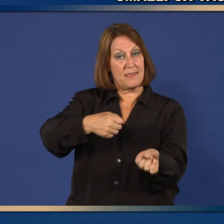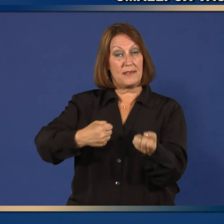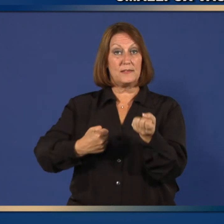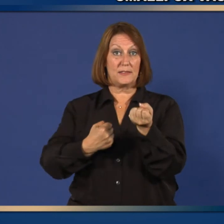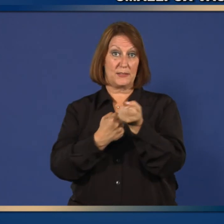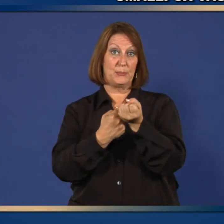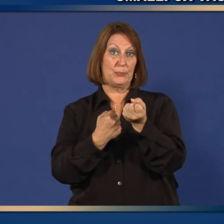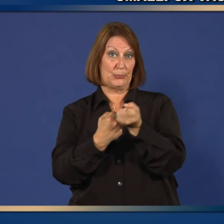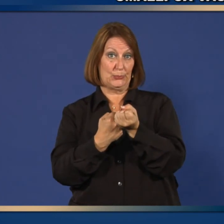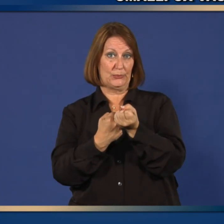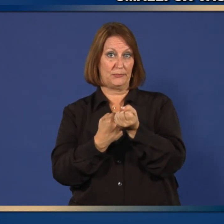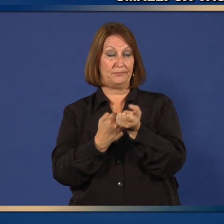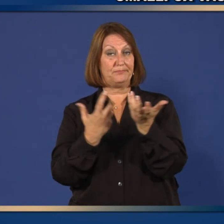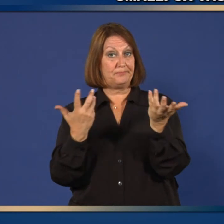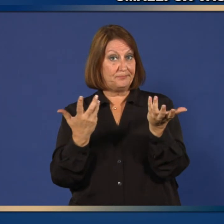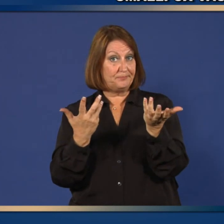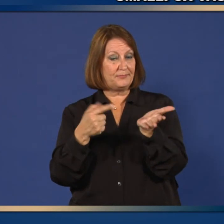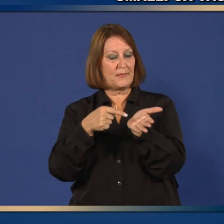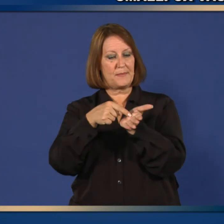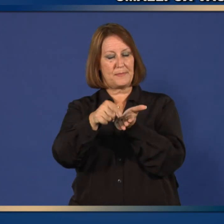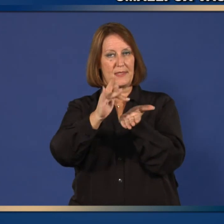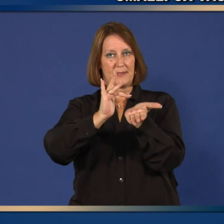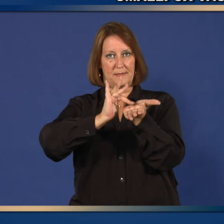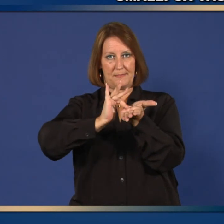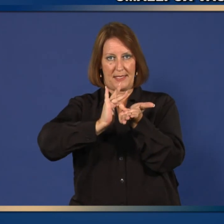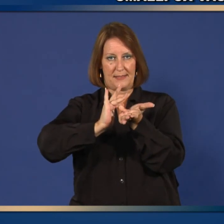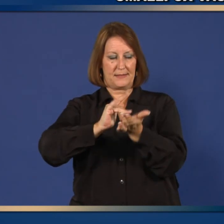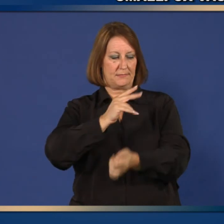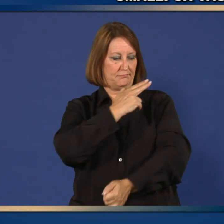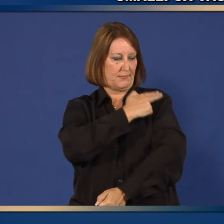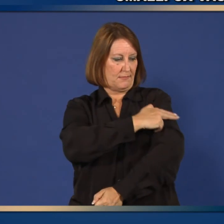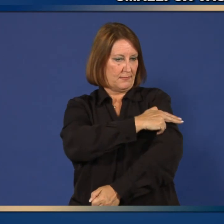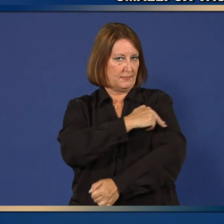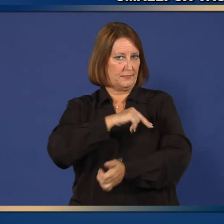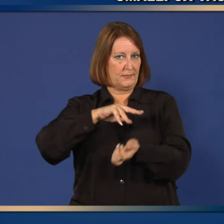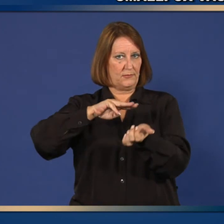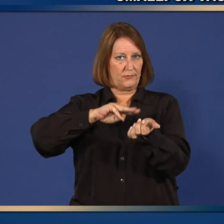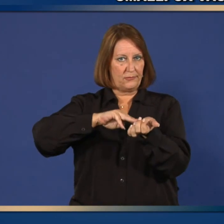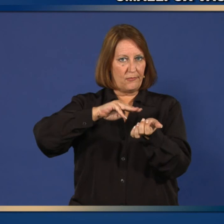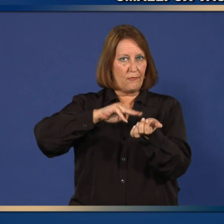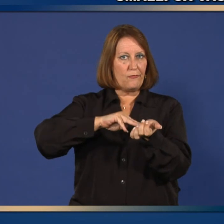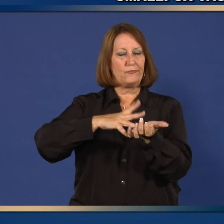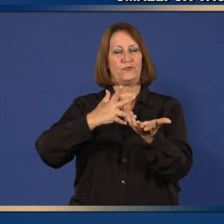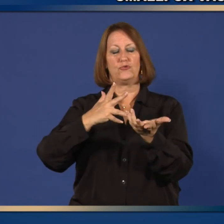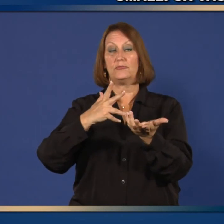The program covers related costs of medical care and lost wages,